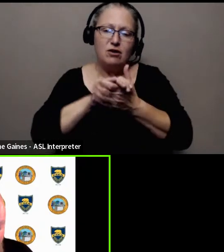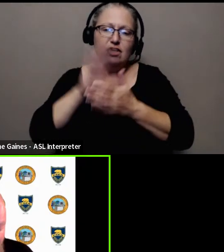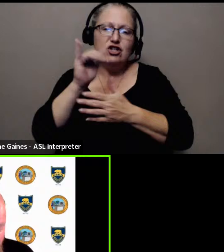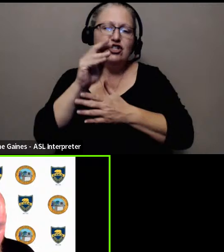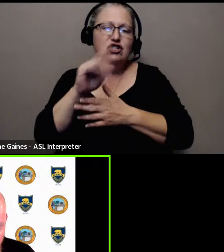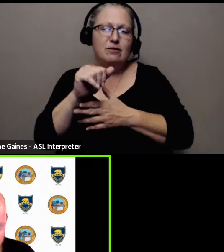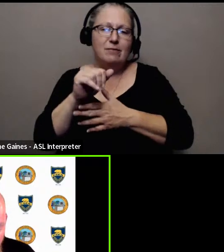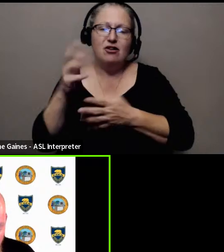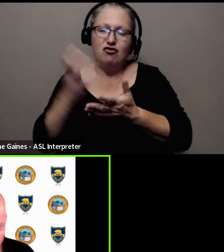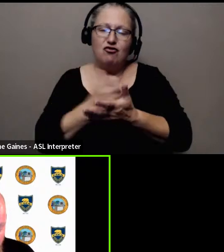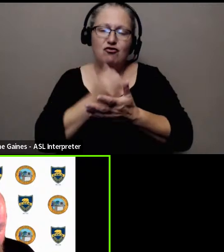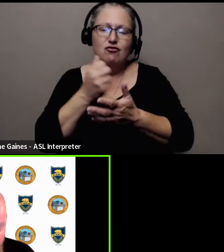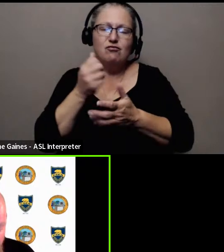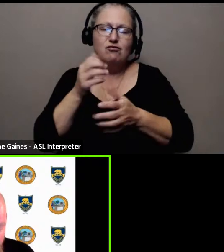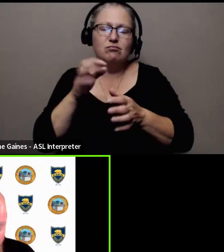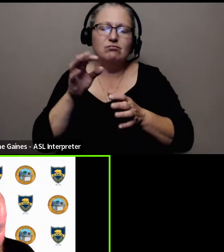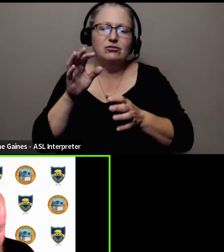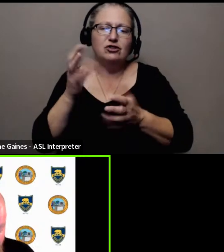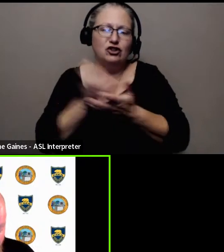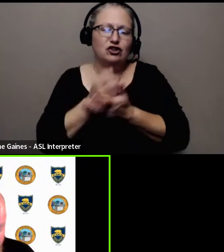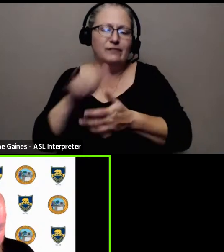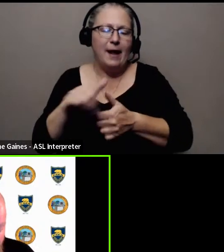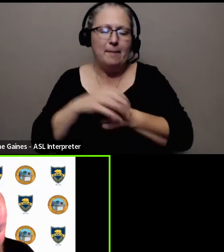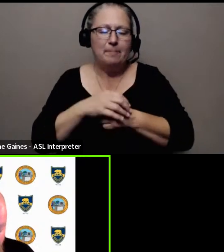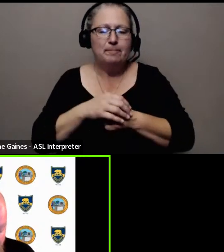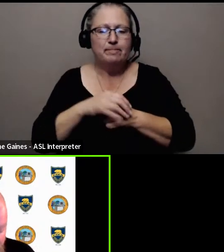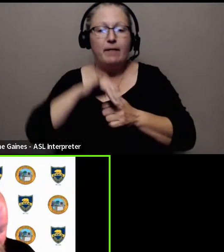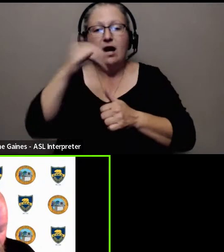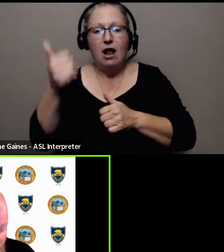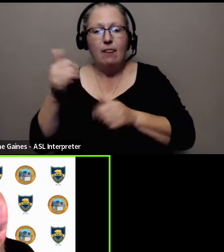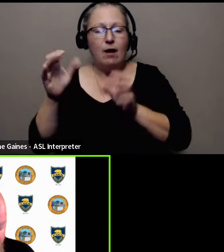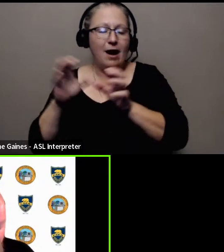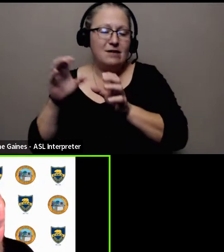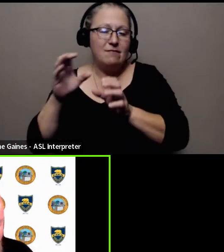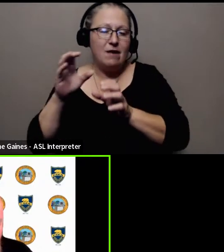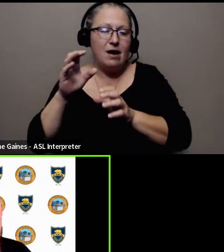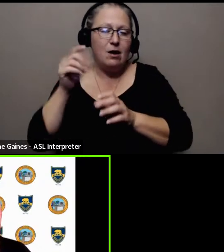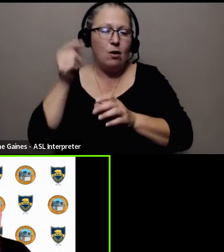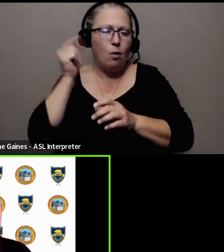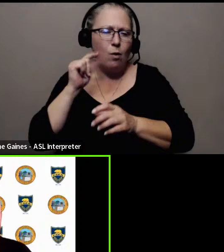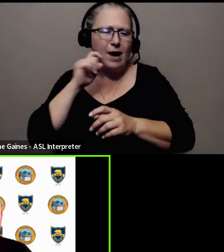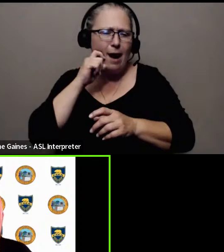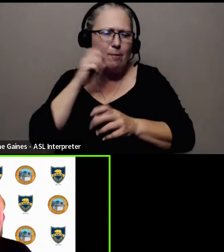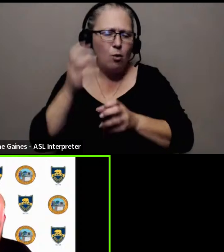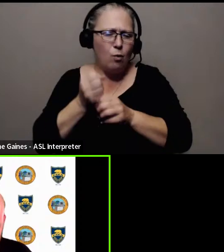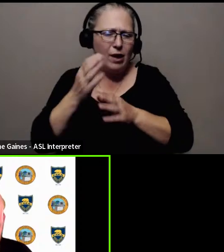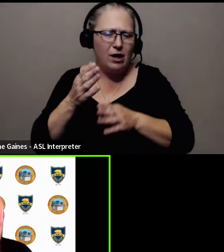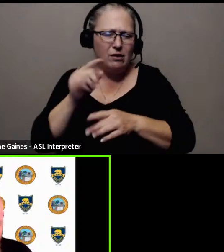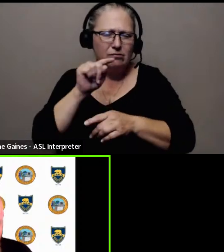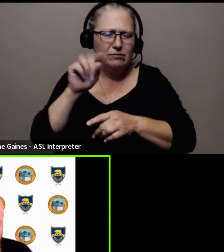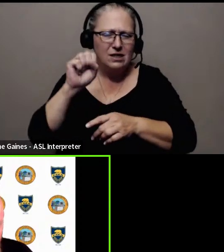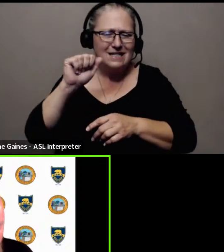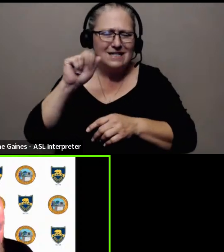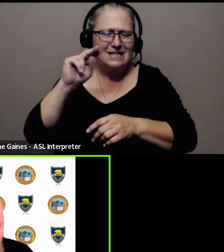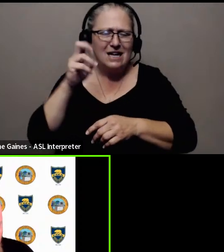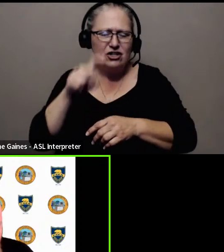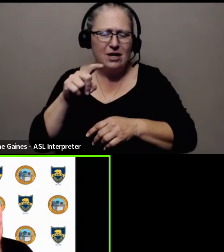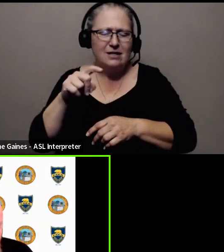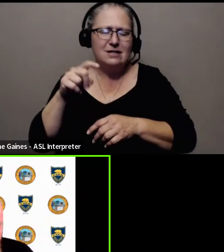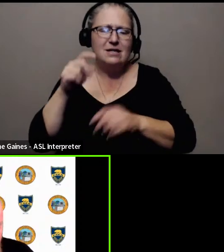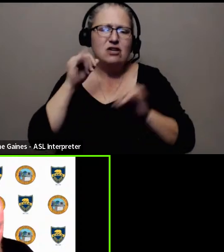to Jimmy, well earned. We had another classified Golden Apple winner, Vilma Sanchez, Instructional Assistant at